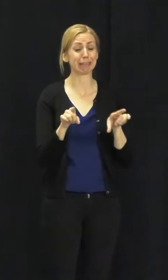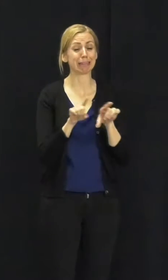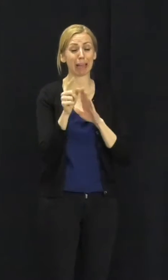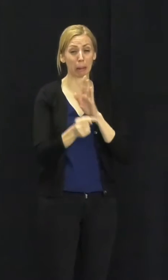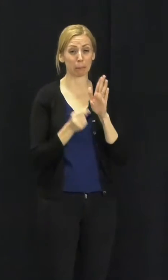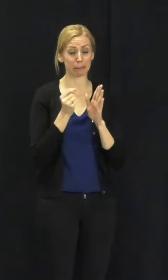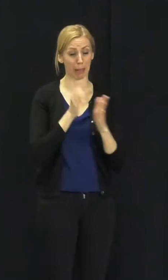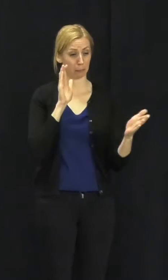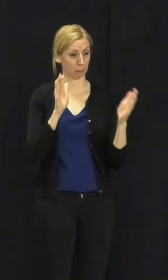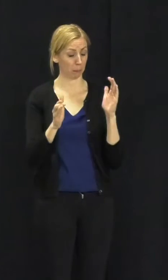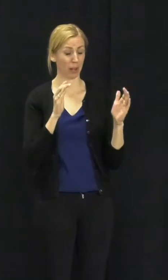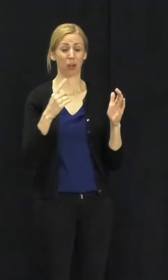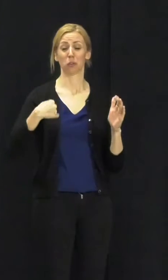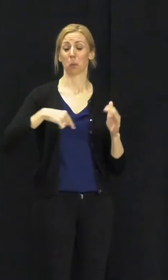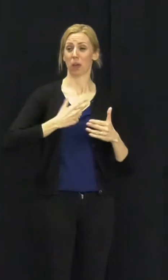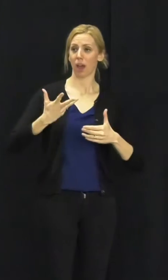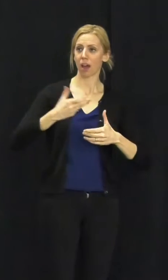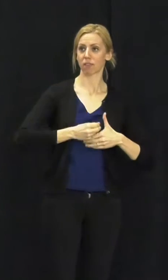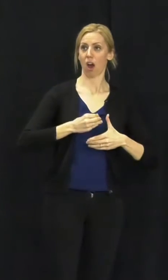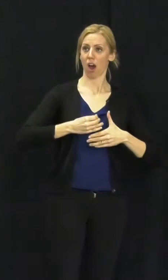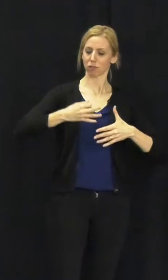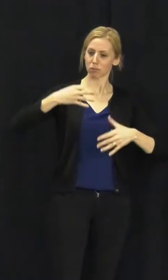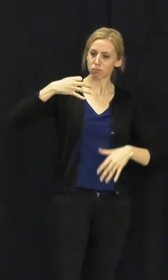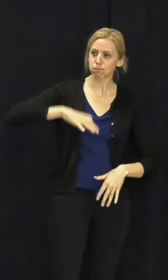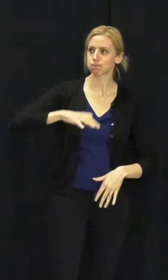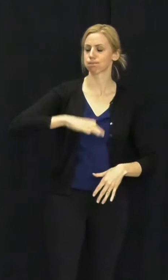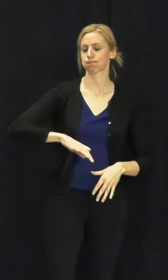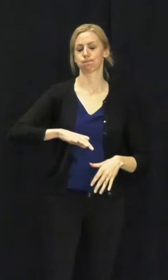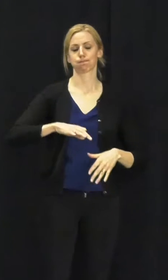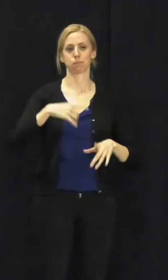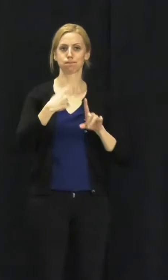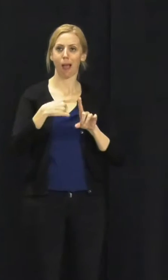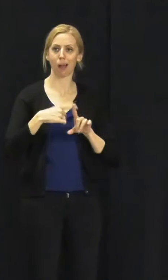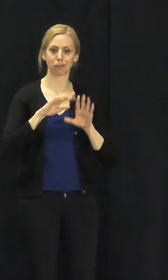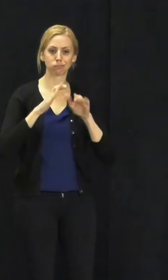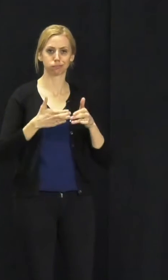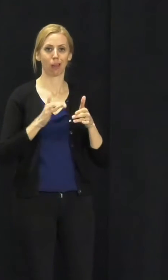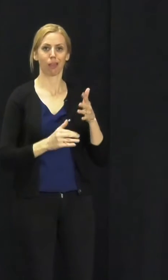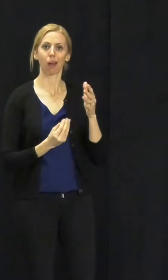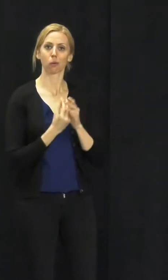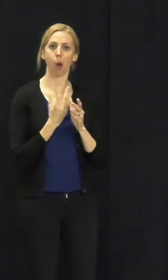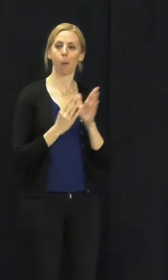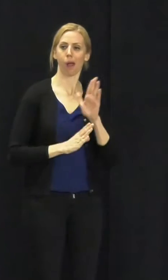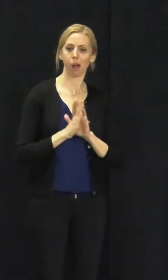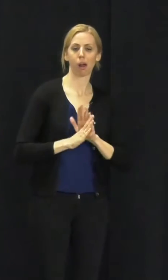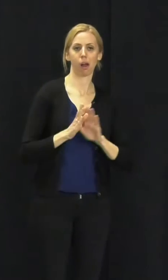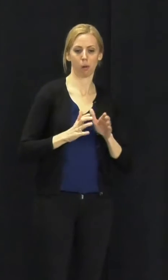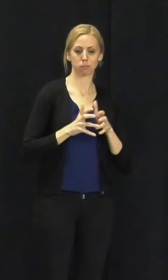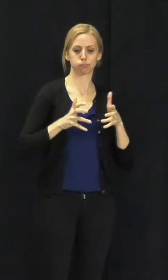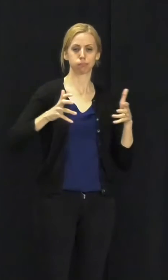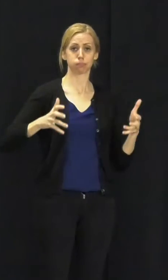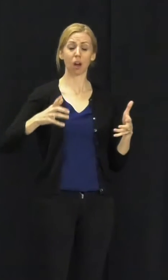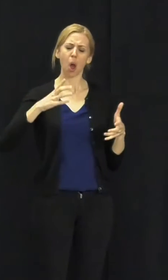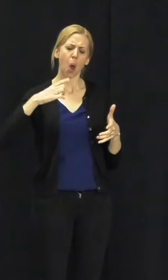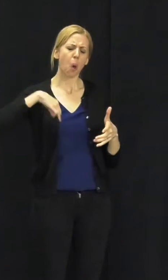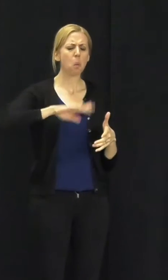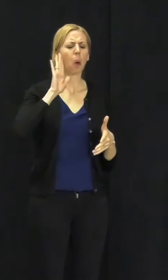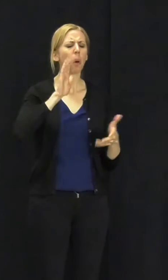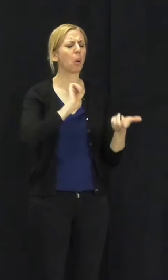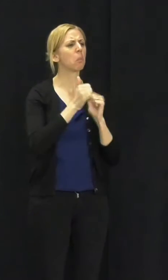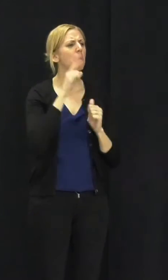wanted to say that out loud. I think that I really wanted to applaud, like many of my fellow colleagues have here,